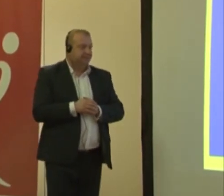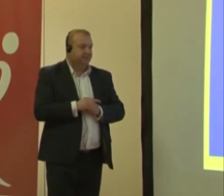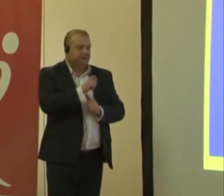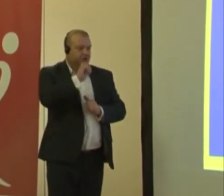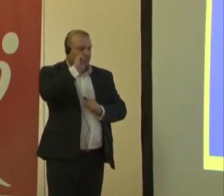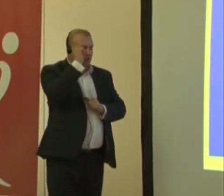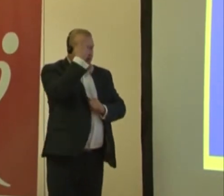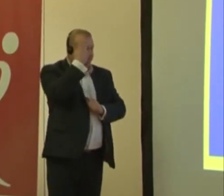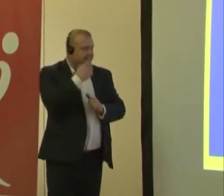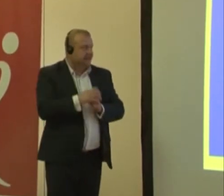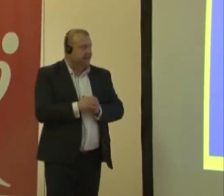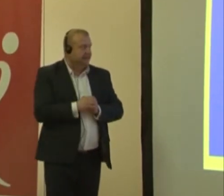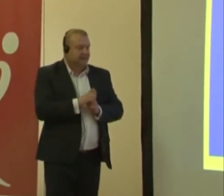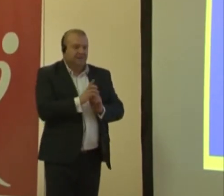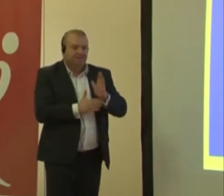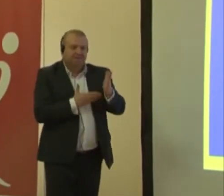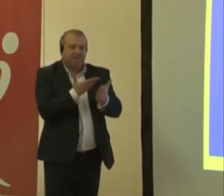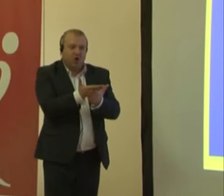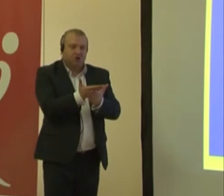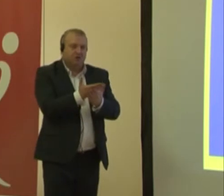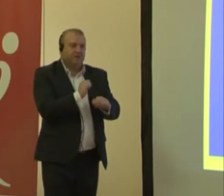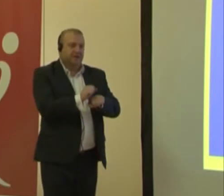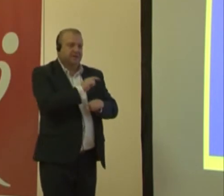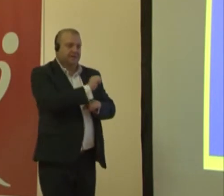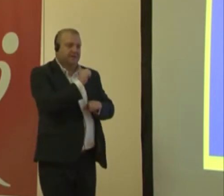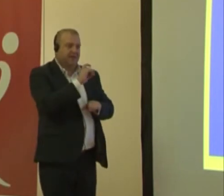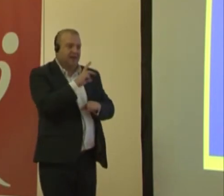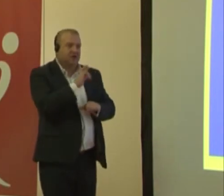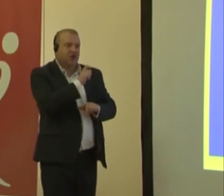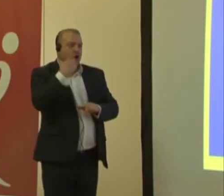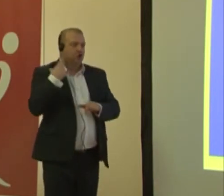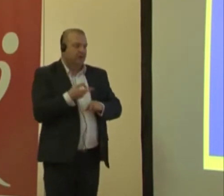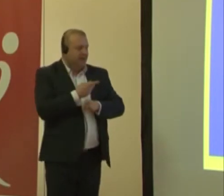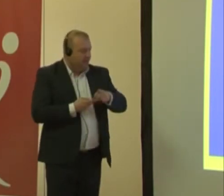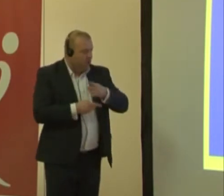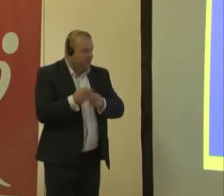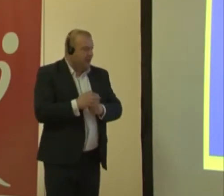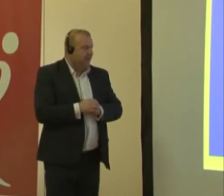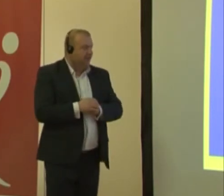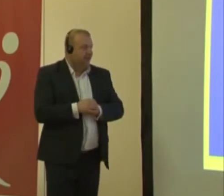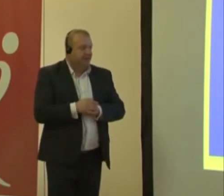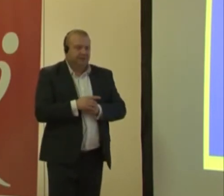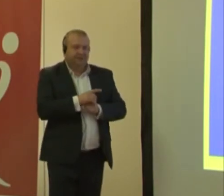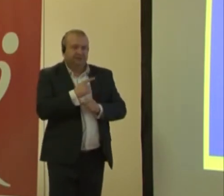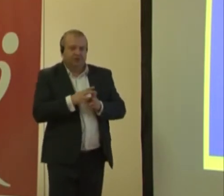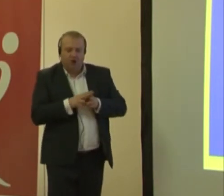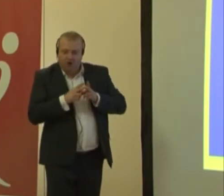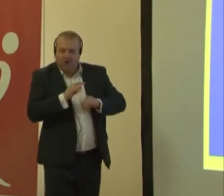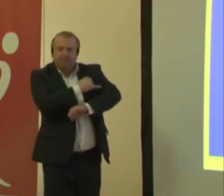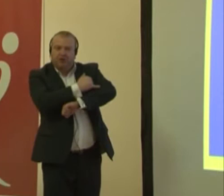have talked to, and that's in 3 times, they all say inclusive education should be achieved as early as